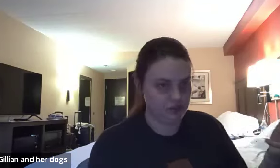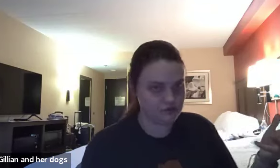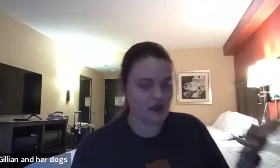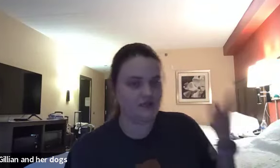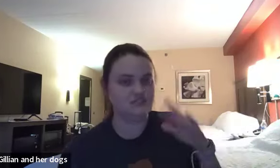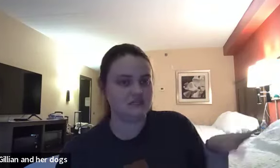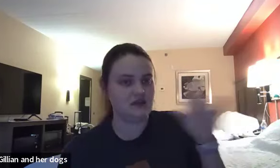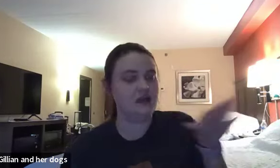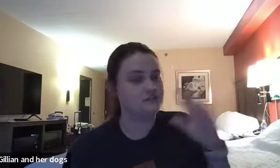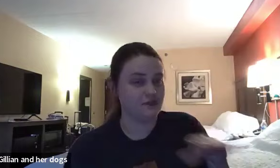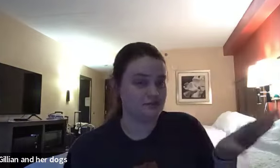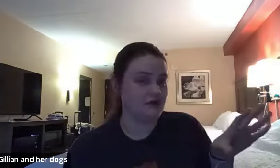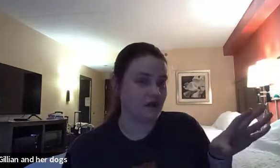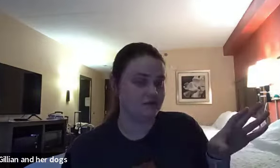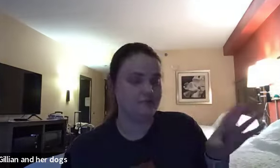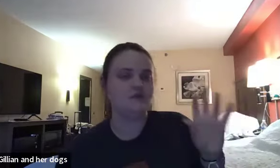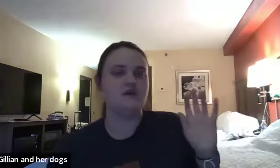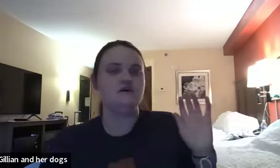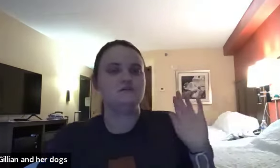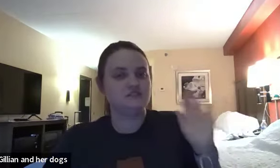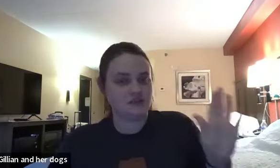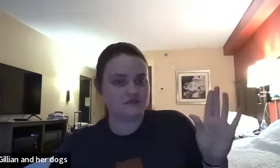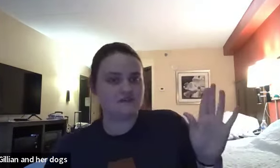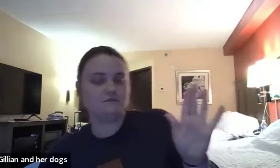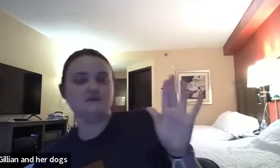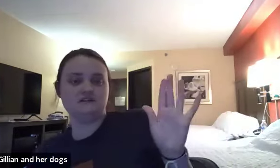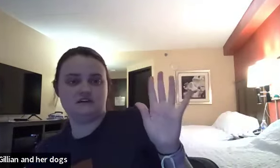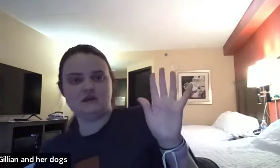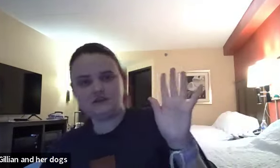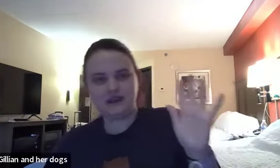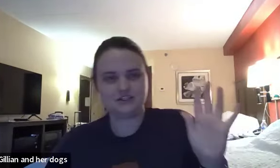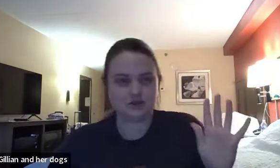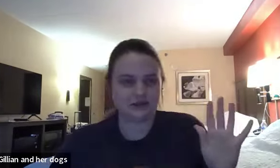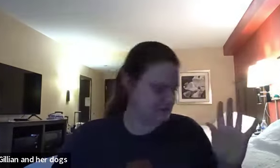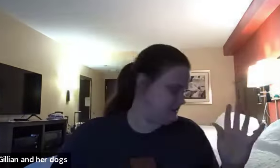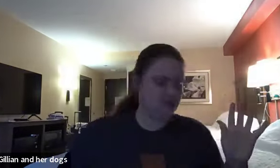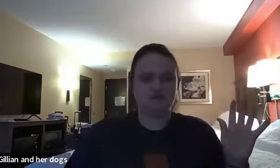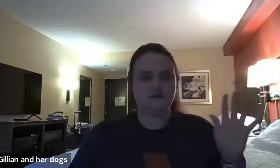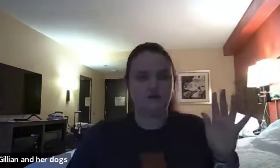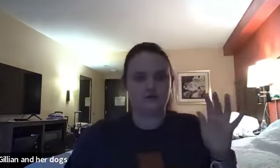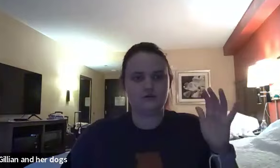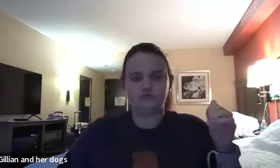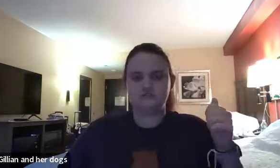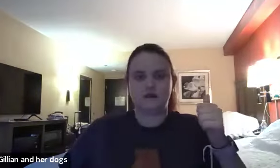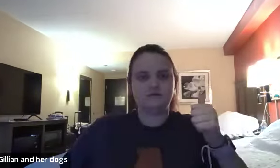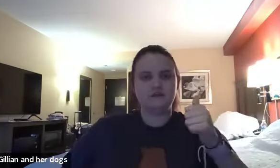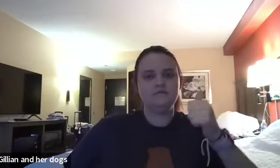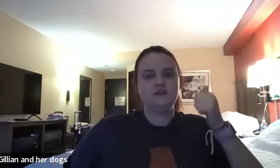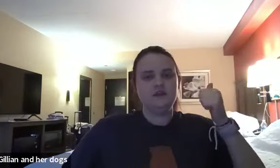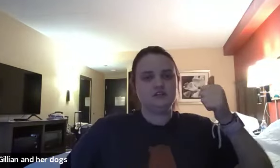used. I just finger spell a lot of them. So the sign for military, I'm going to kind of try to stand up. It is a very close spot right here. Is you're